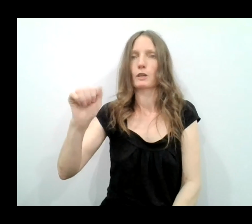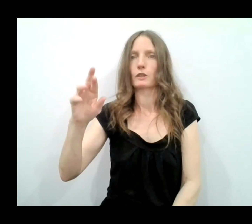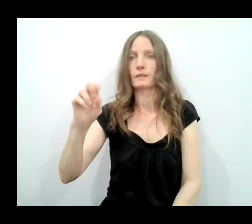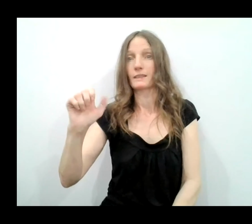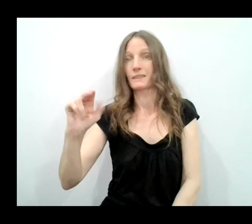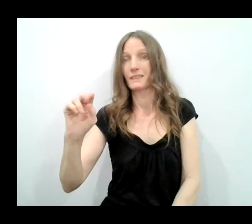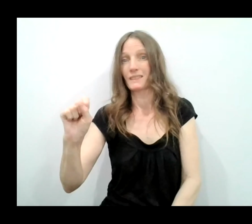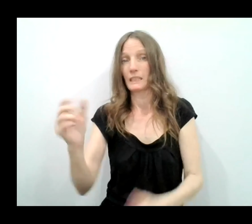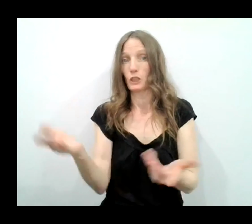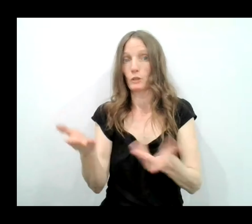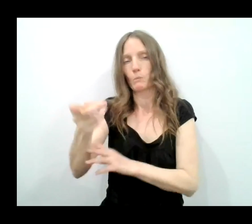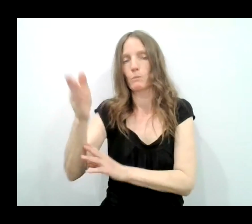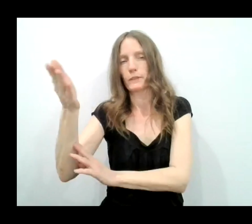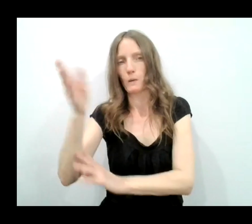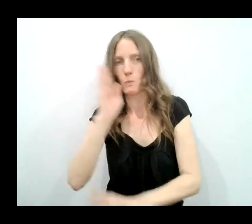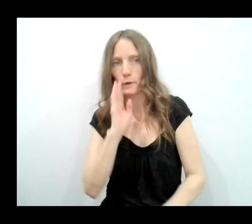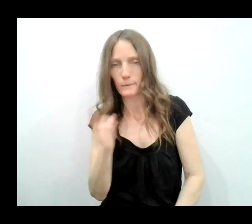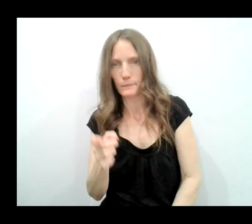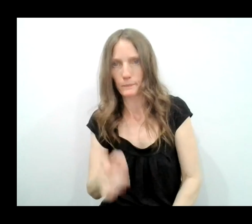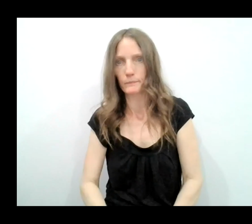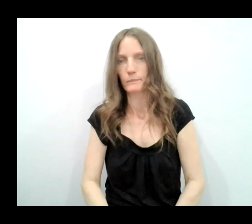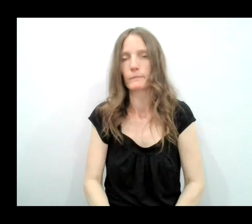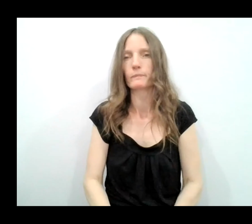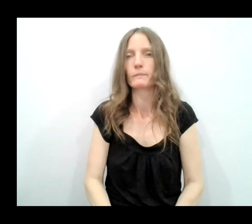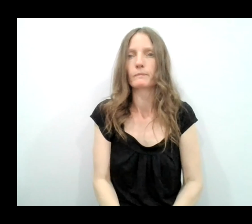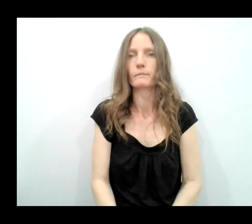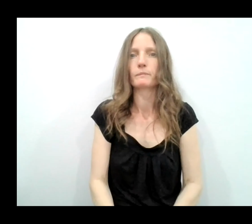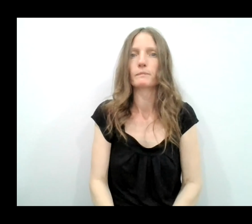is the founder of the Benji